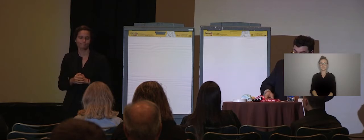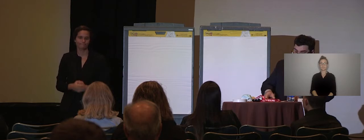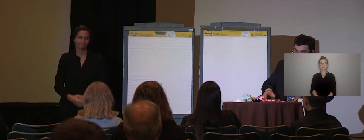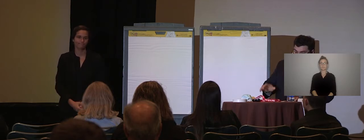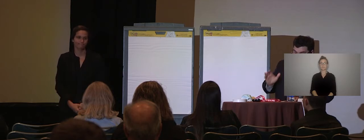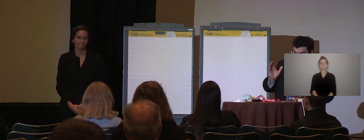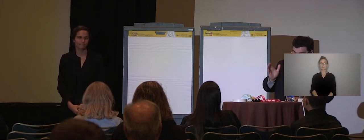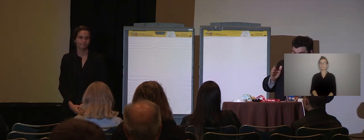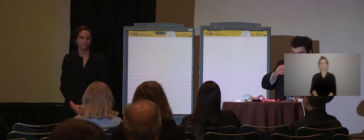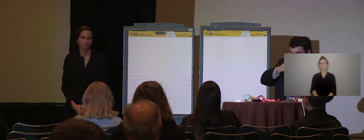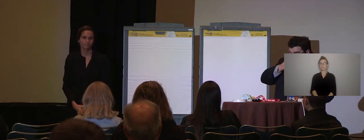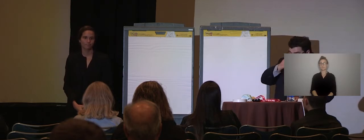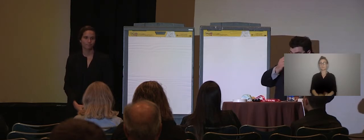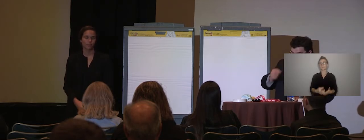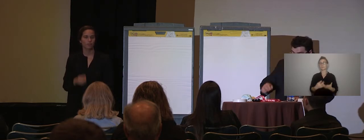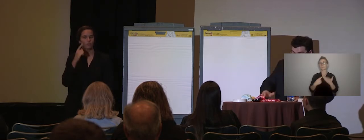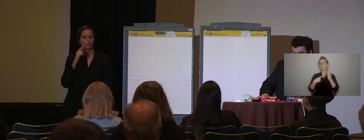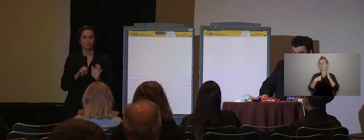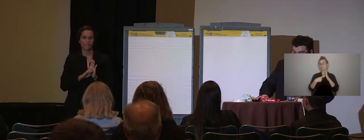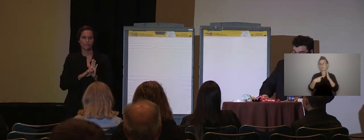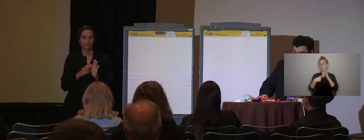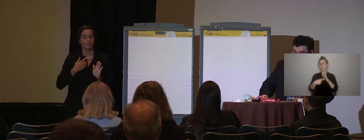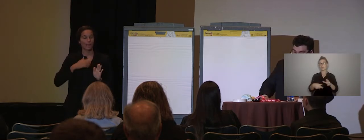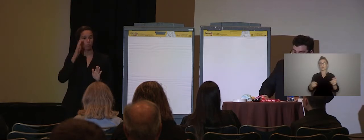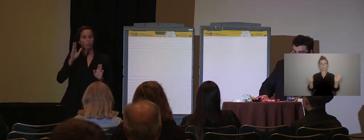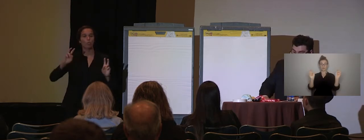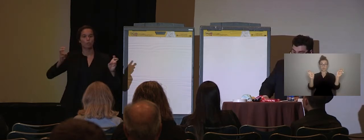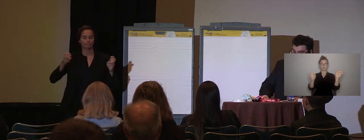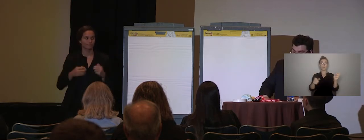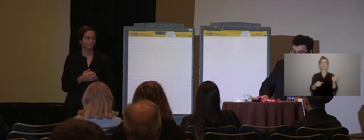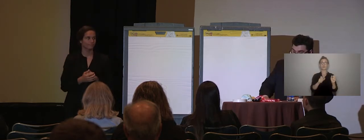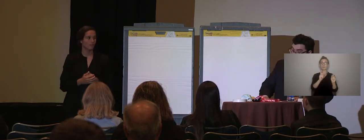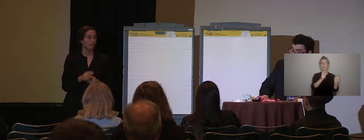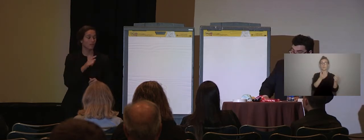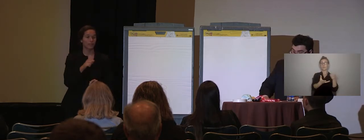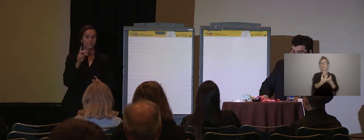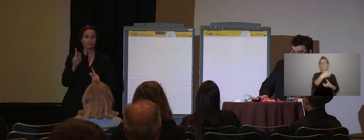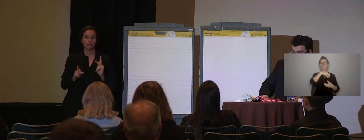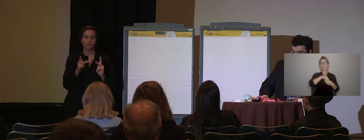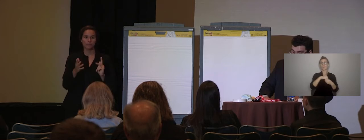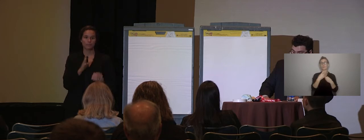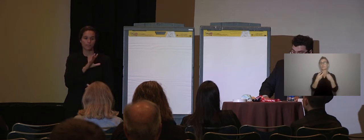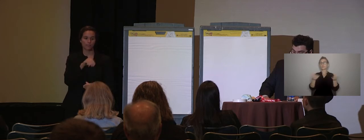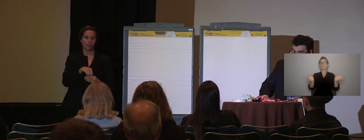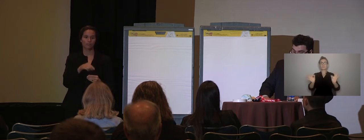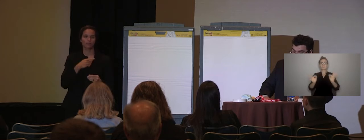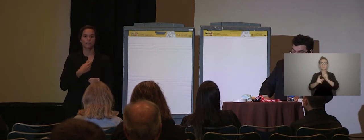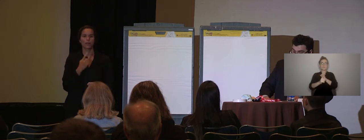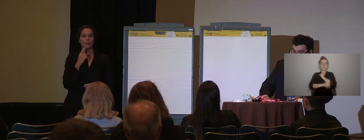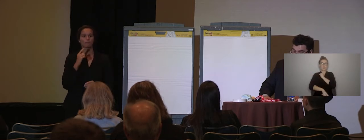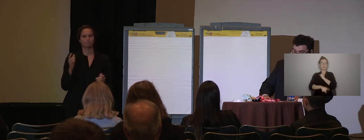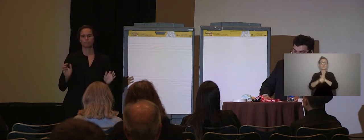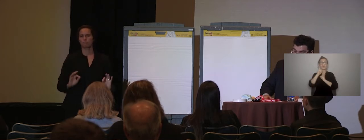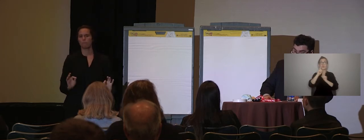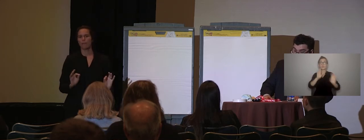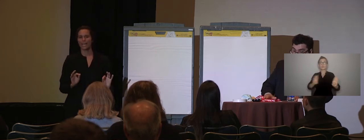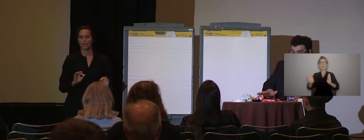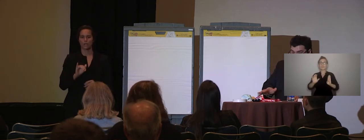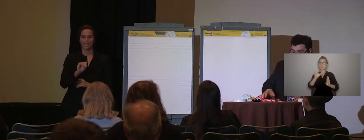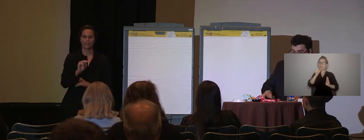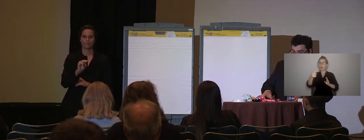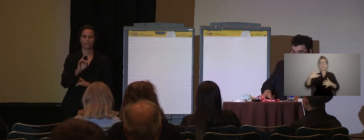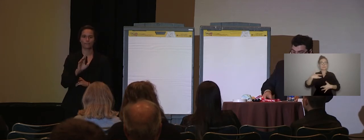For example, and I quote, these people may be involved in minor infractions or behaving